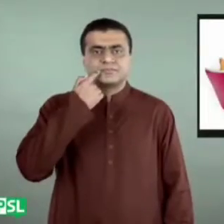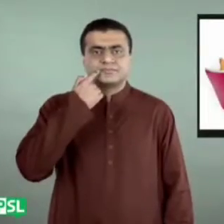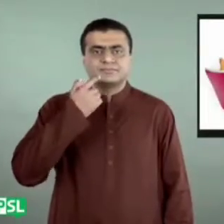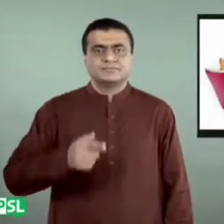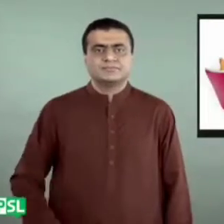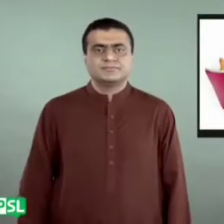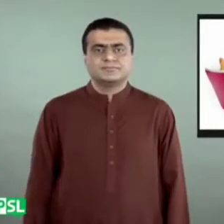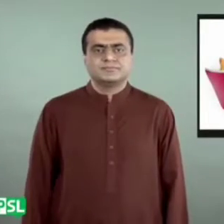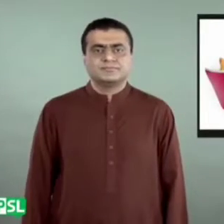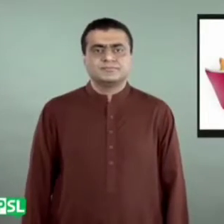Box fries.